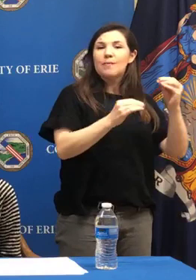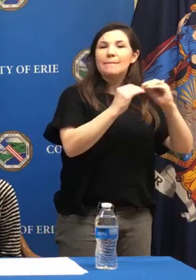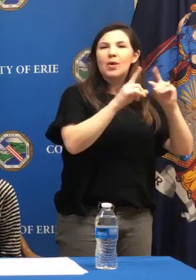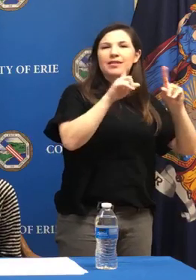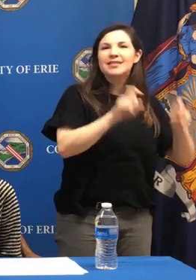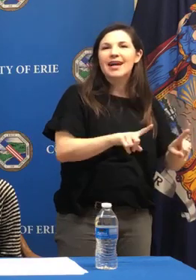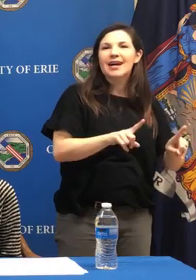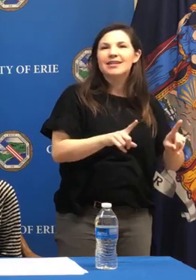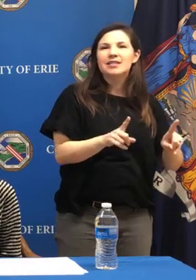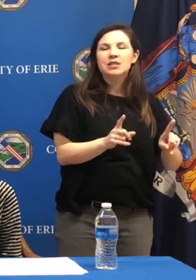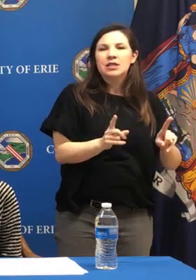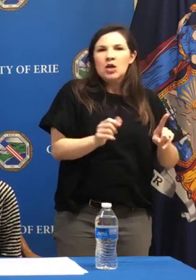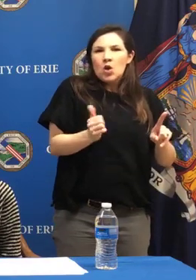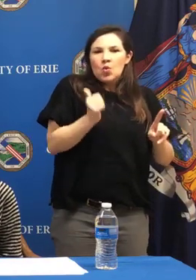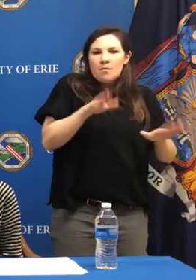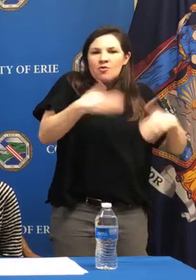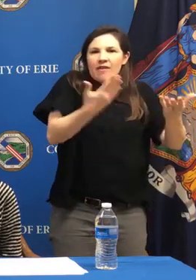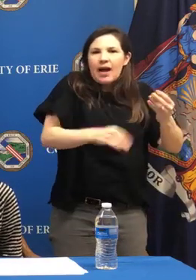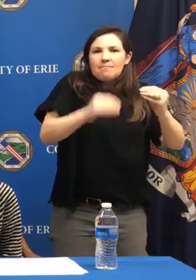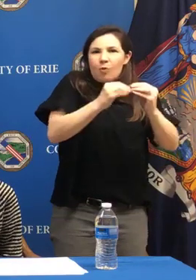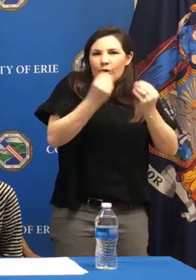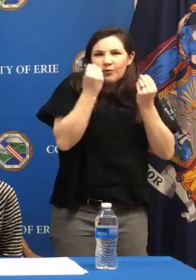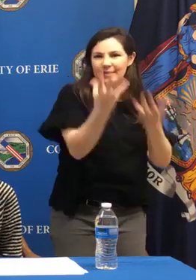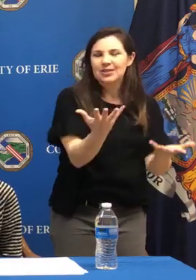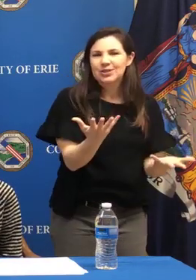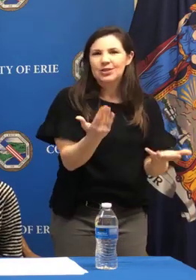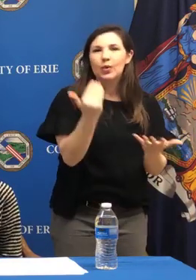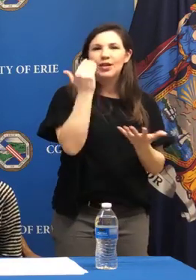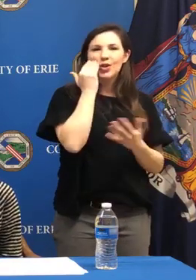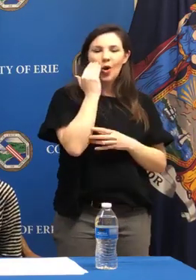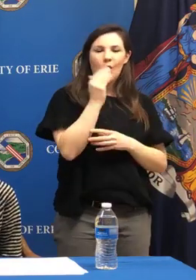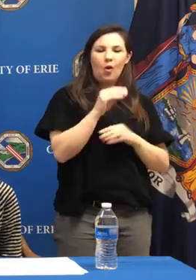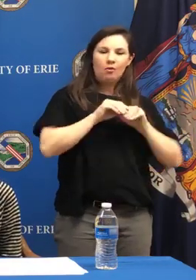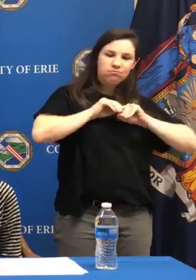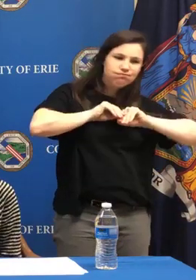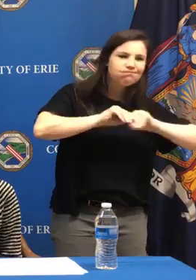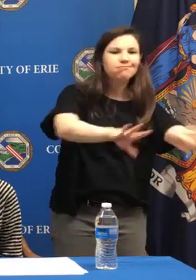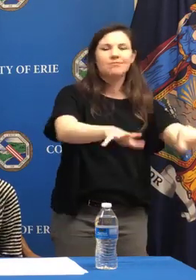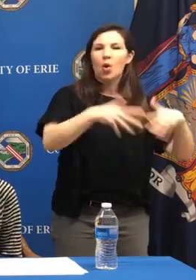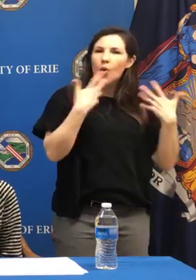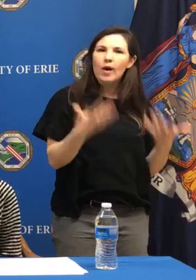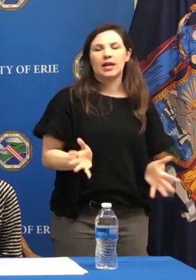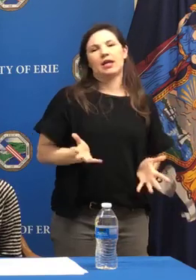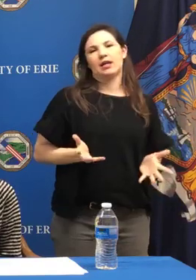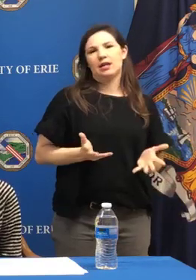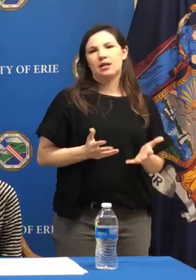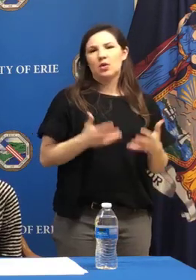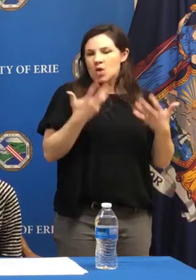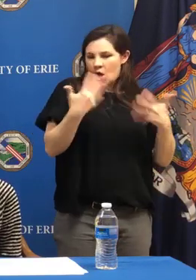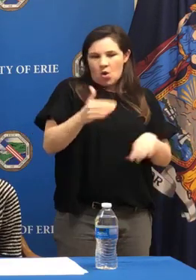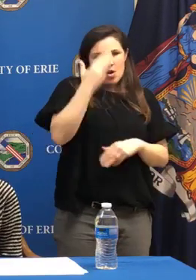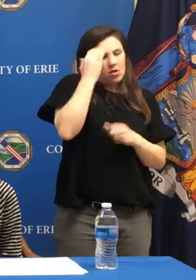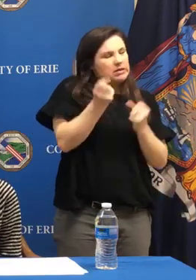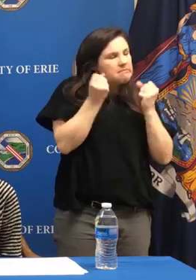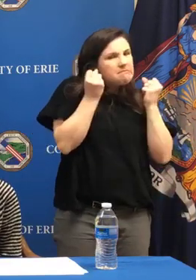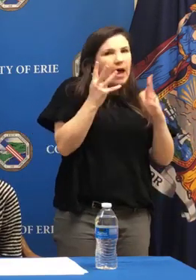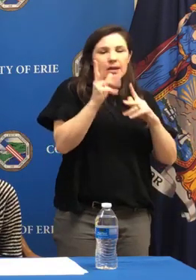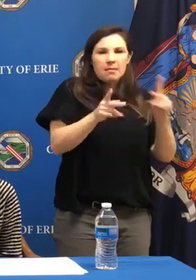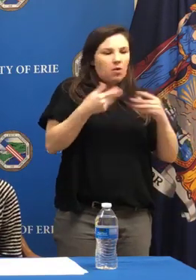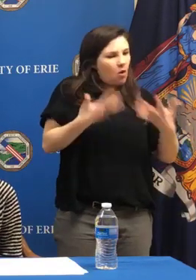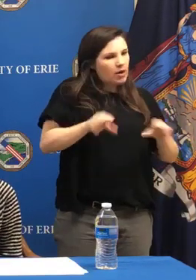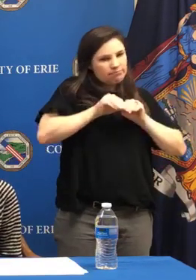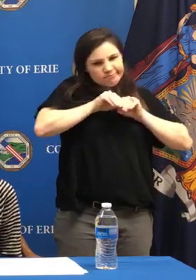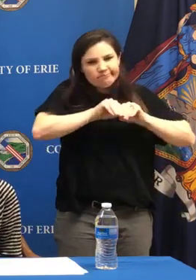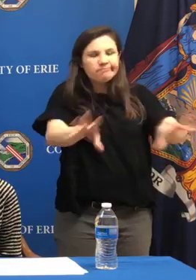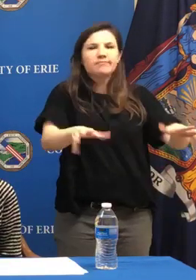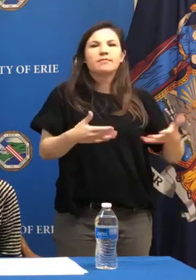wouldn't give us any more information. We know that the virus is very prevalent here. We know that there are many, many people that are infected,